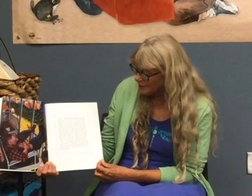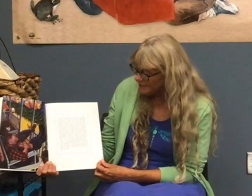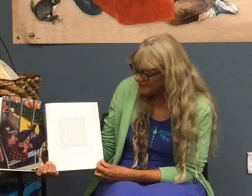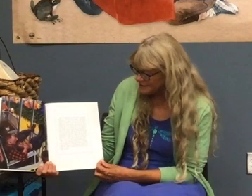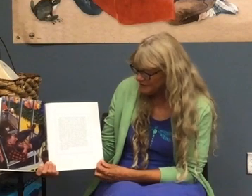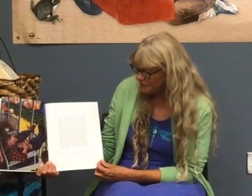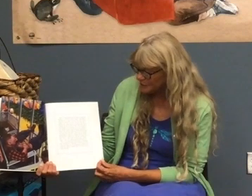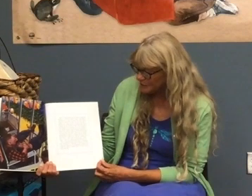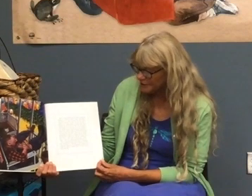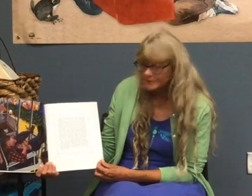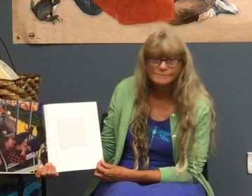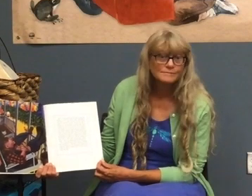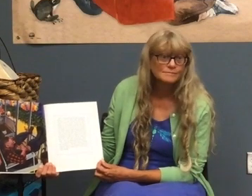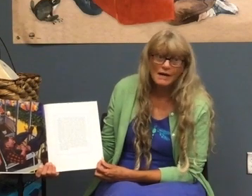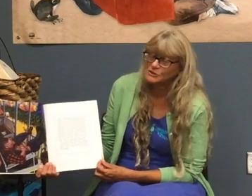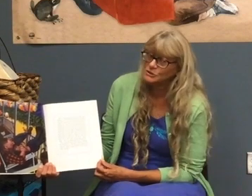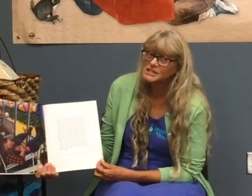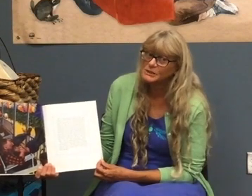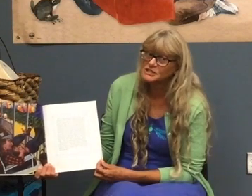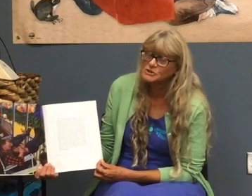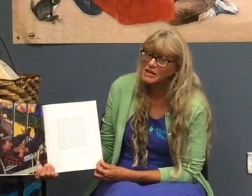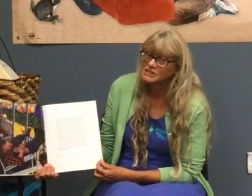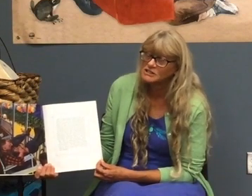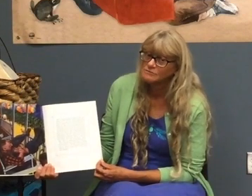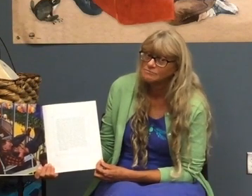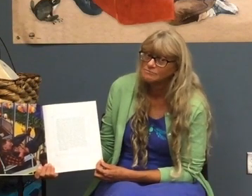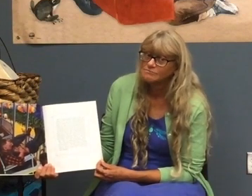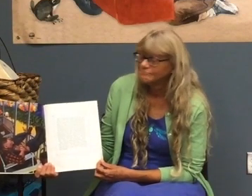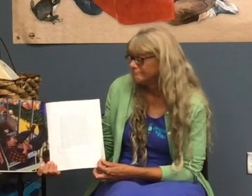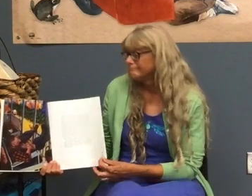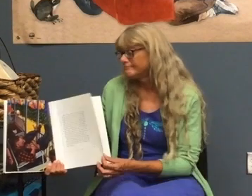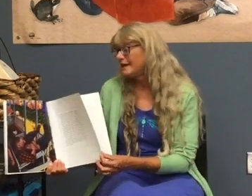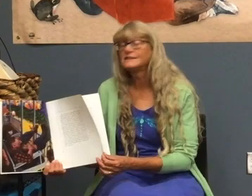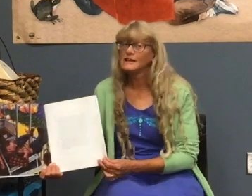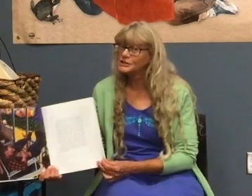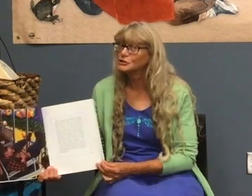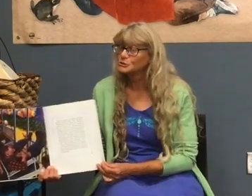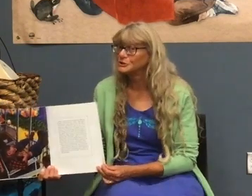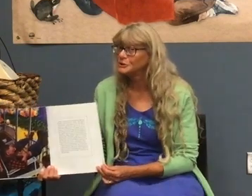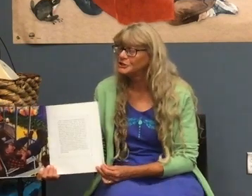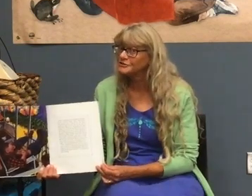was when he did his field work. I told you he was strange. That is